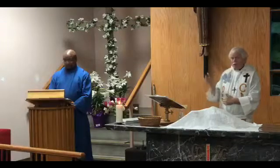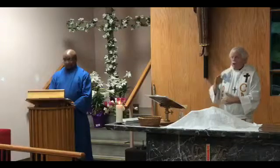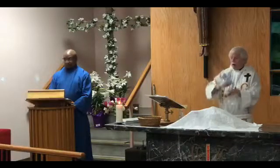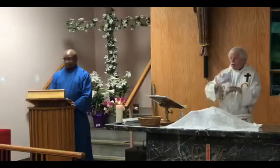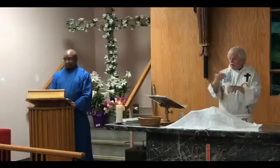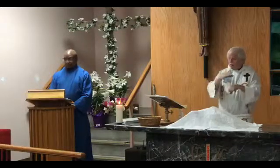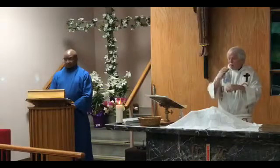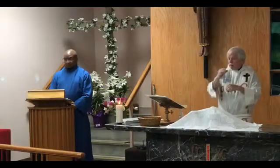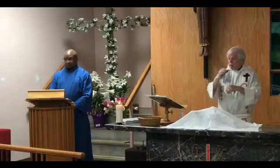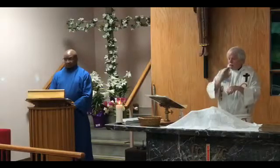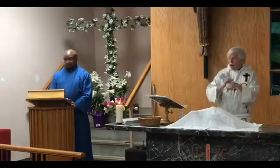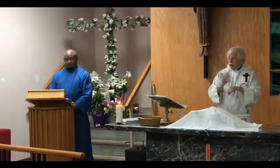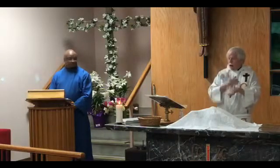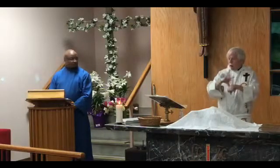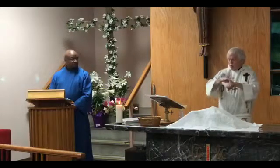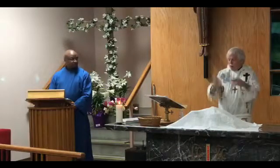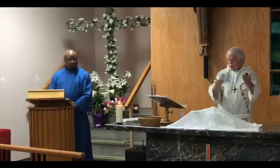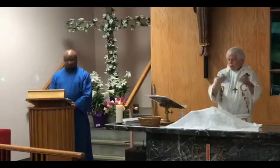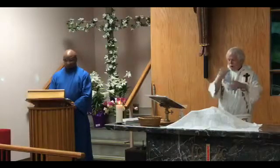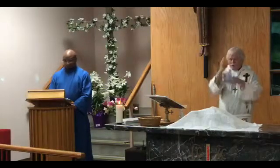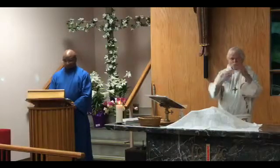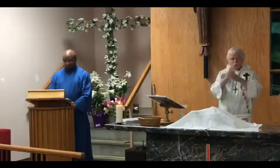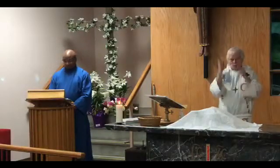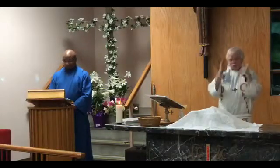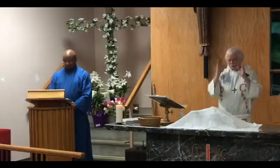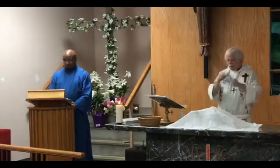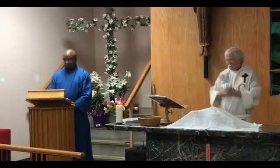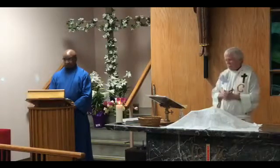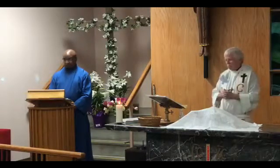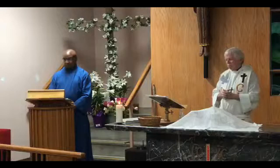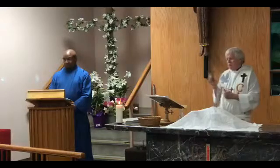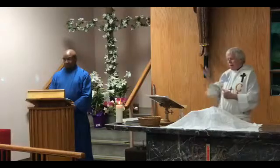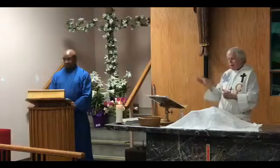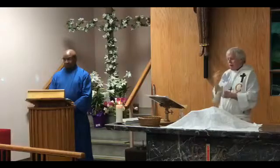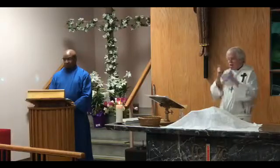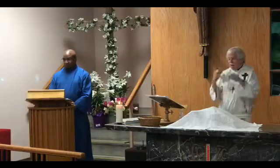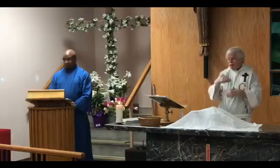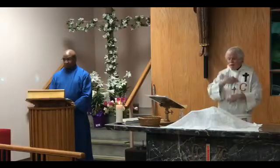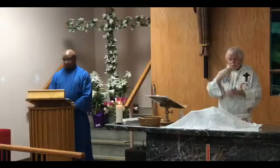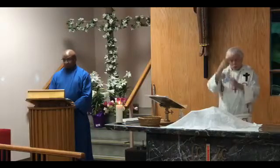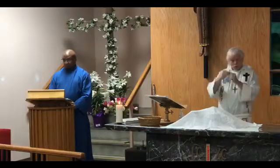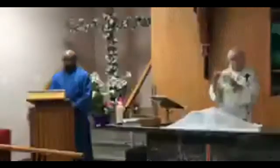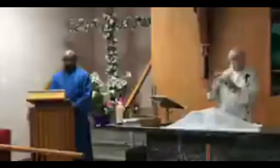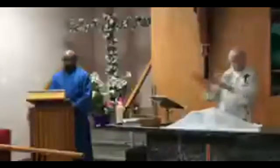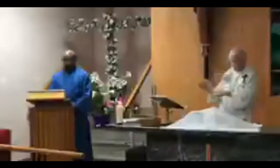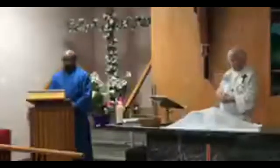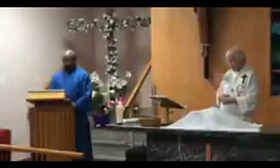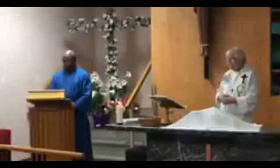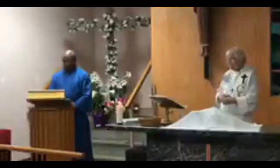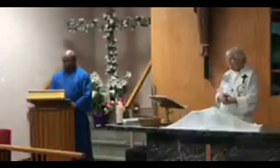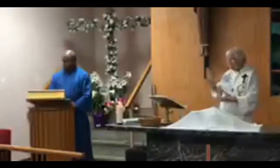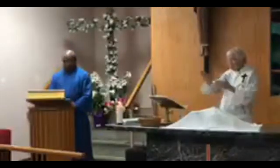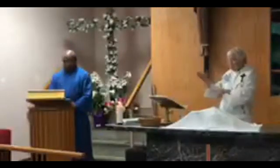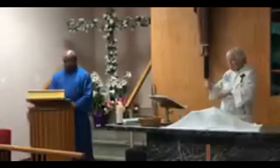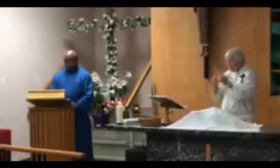man on this, on our earth here, this world of trouble. He commanded us to remember his